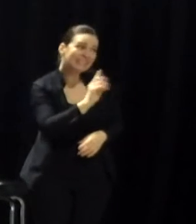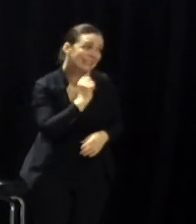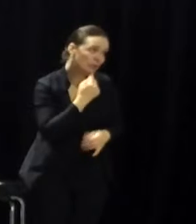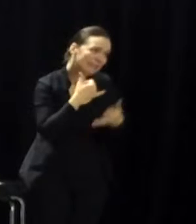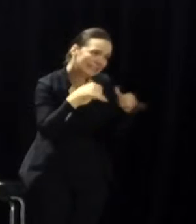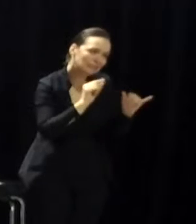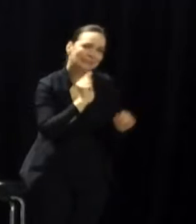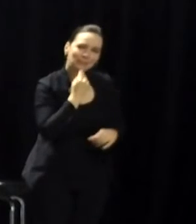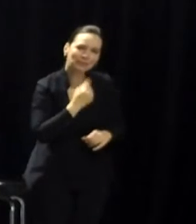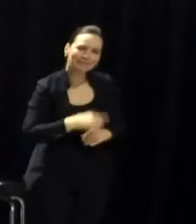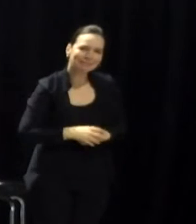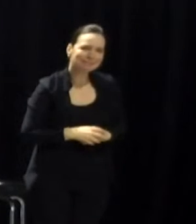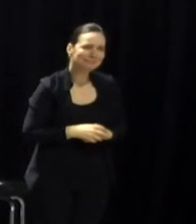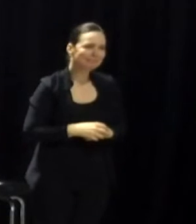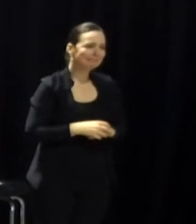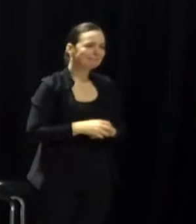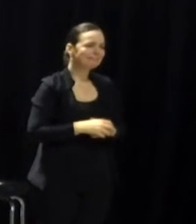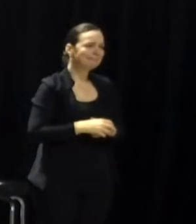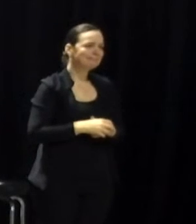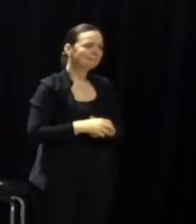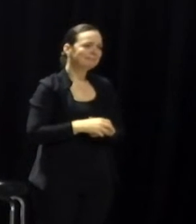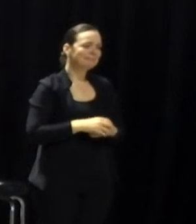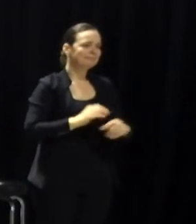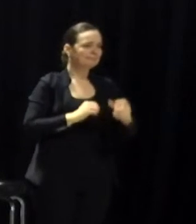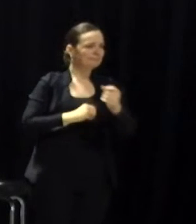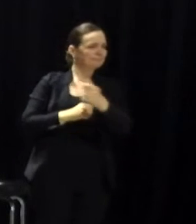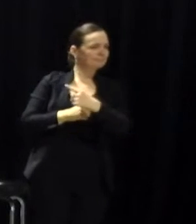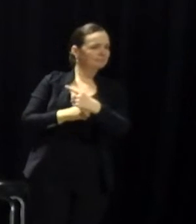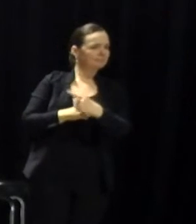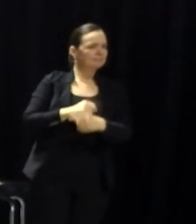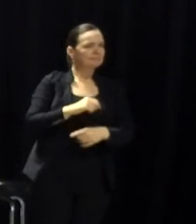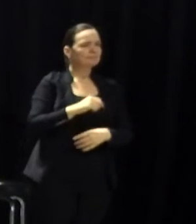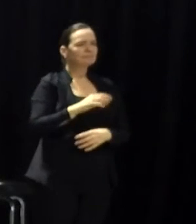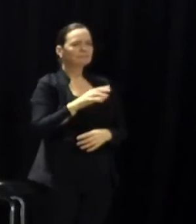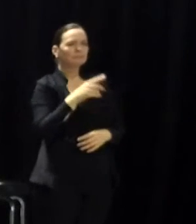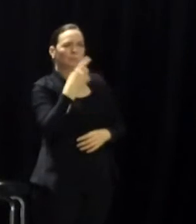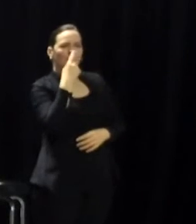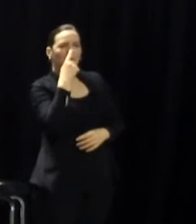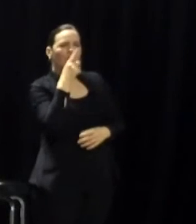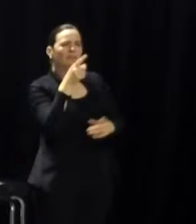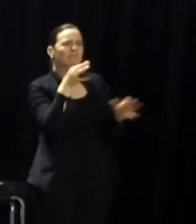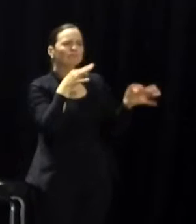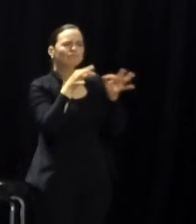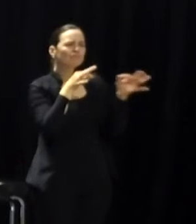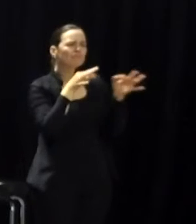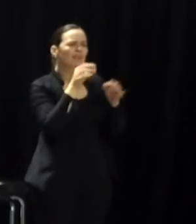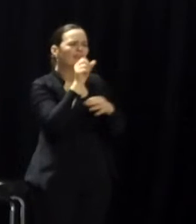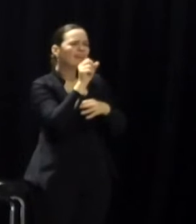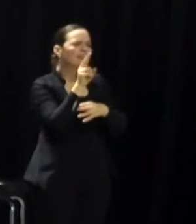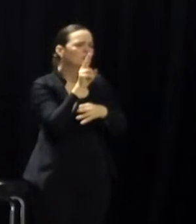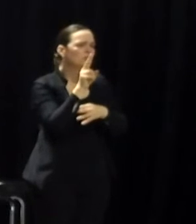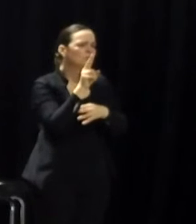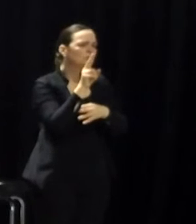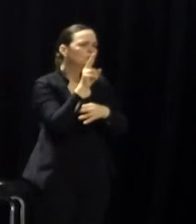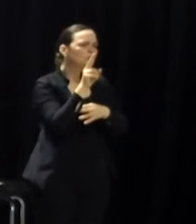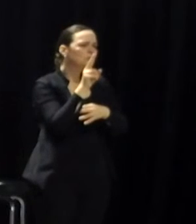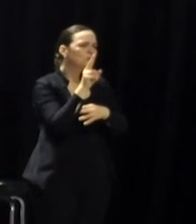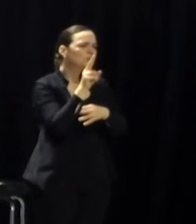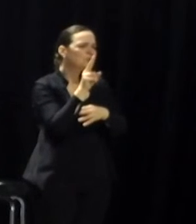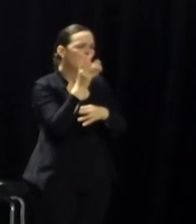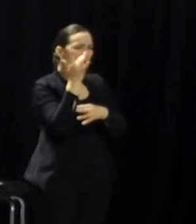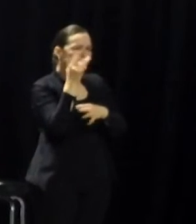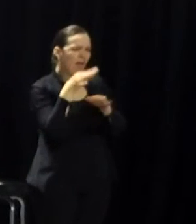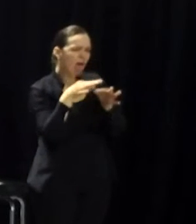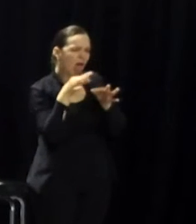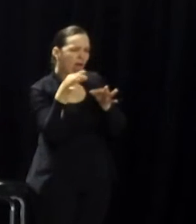Ron, if you could dive in a little more into the decision for Syracuse University pushing back. How long have you been working with them on this? Is it a number-based thing? Could that date be pushed back